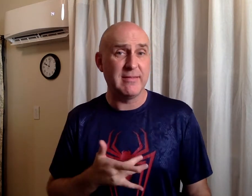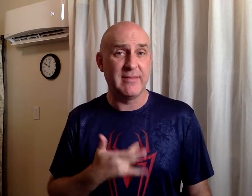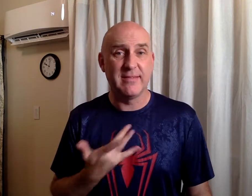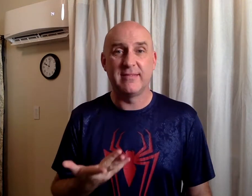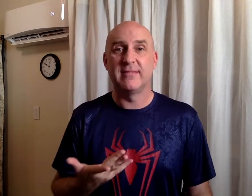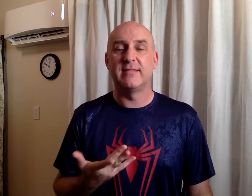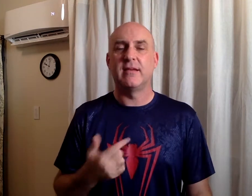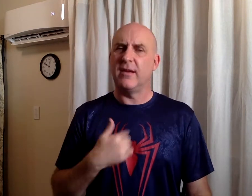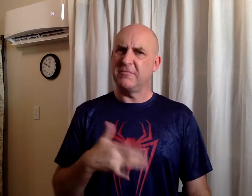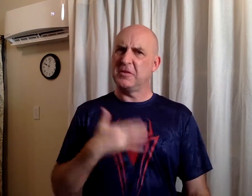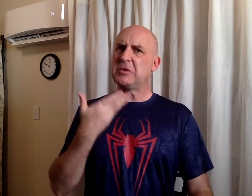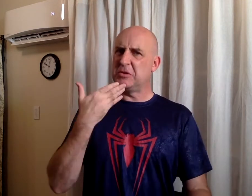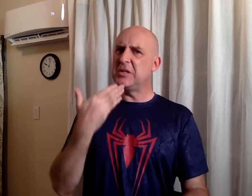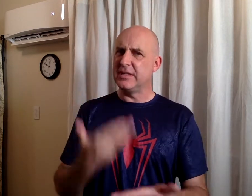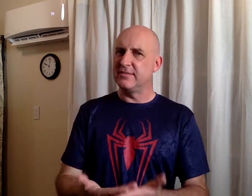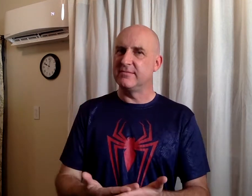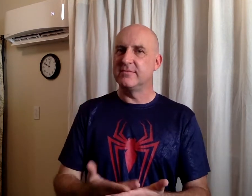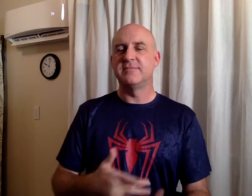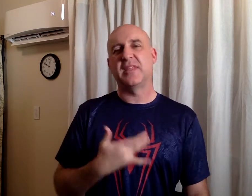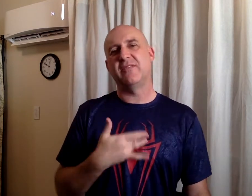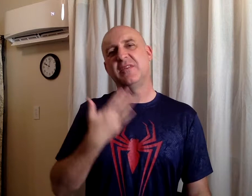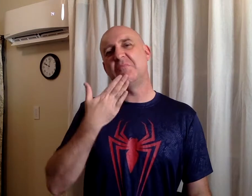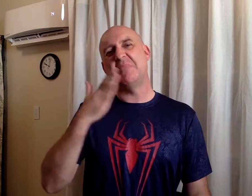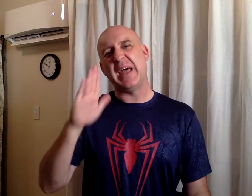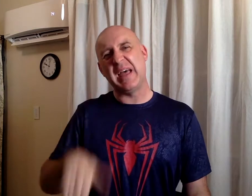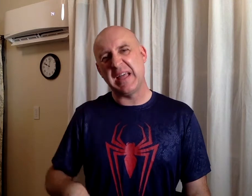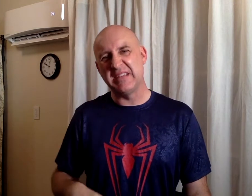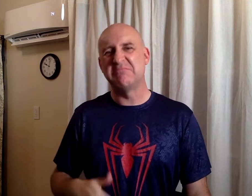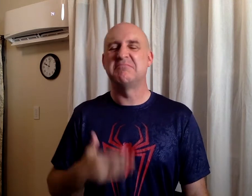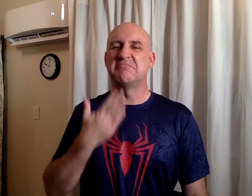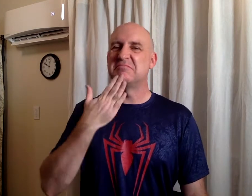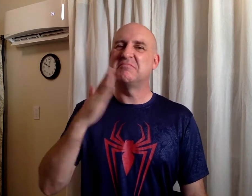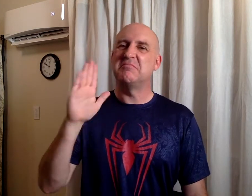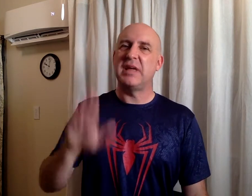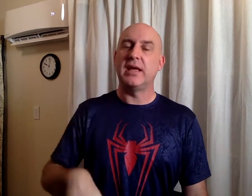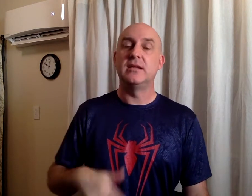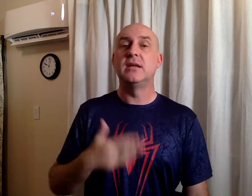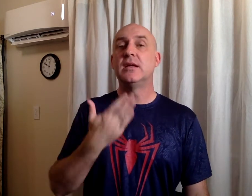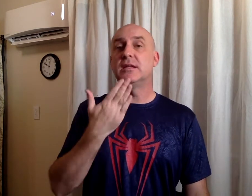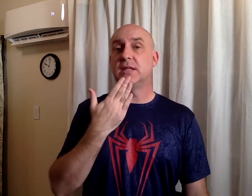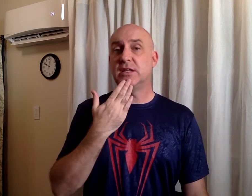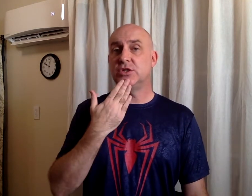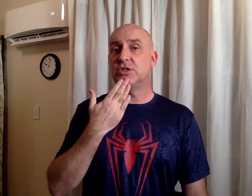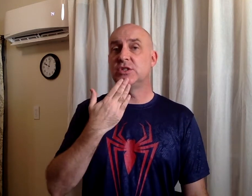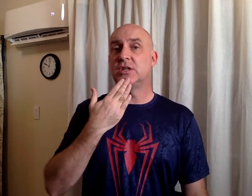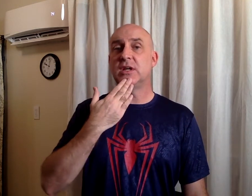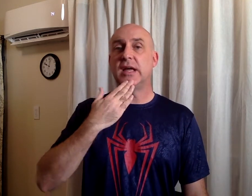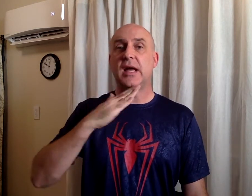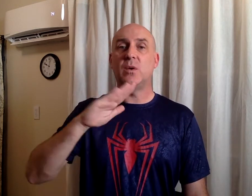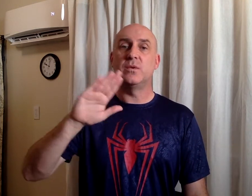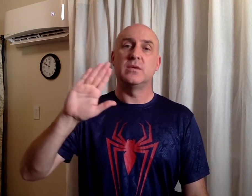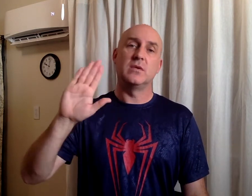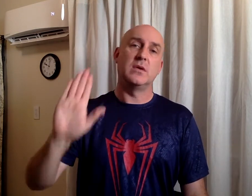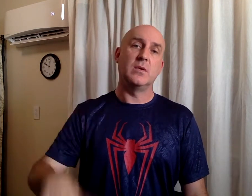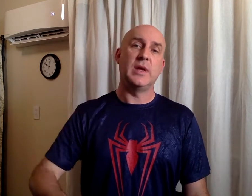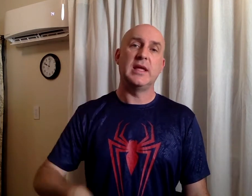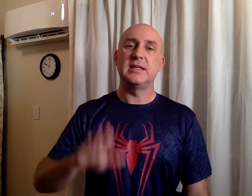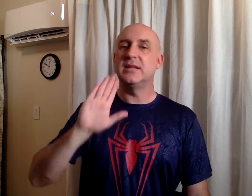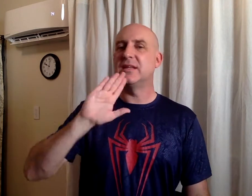feel. Feel good. Feel bad. Bad. Touch, out, away, and kind